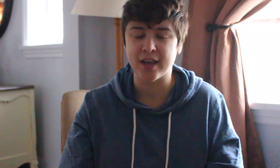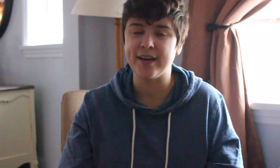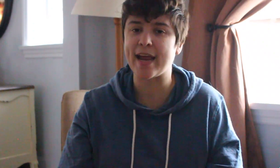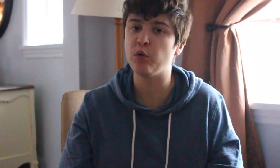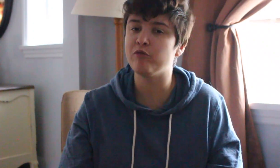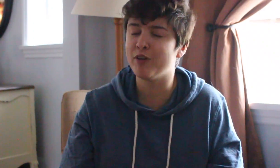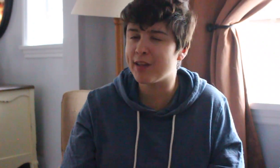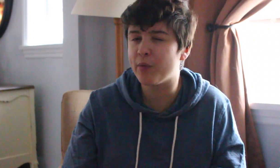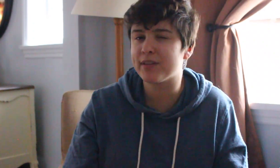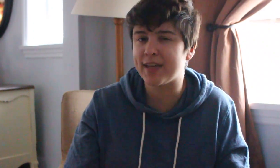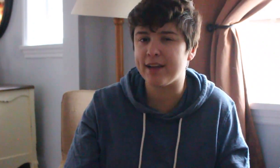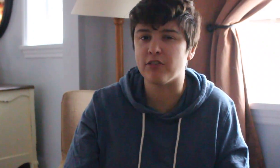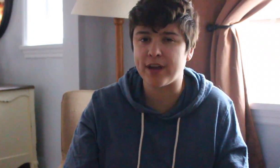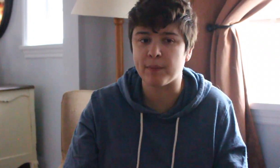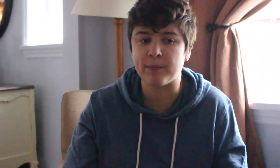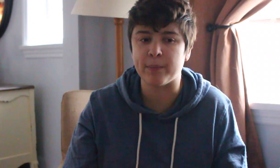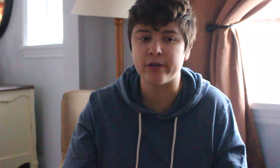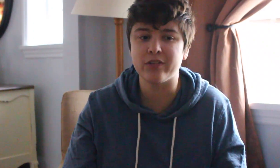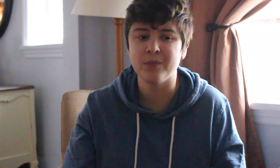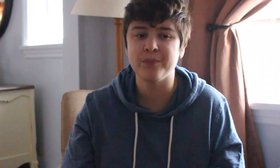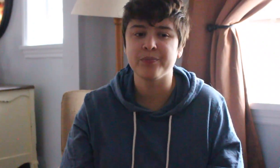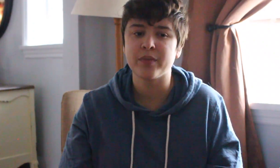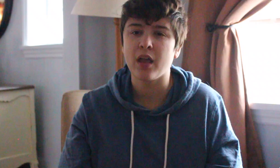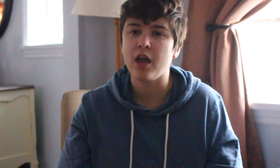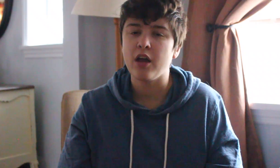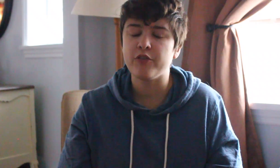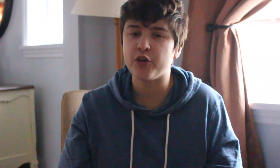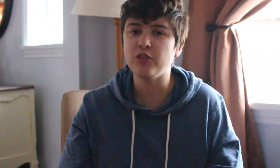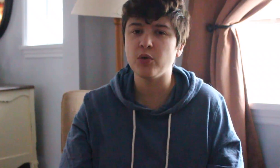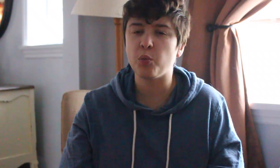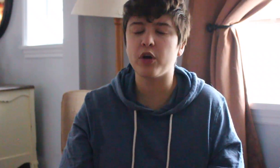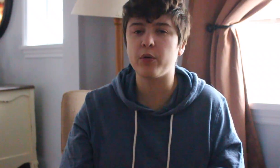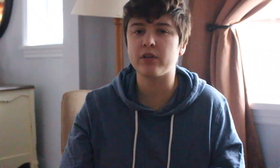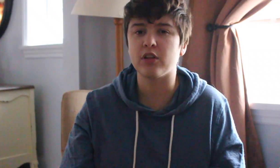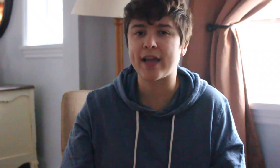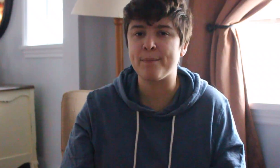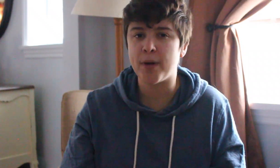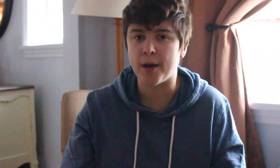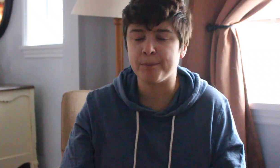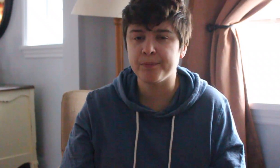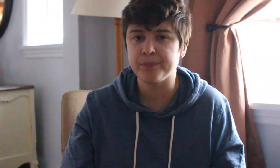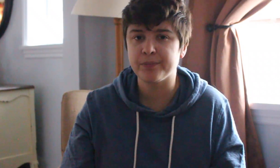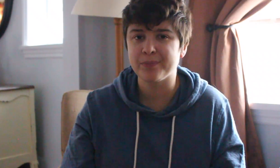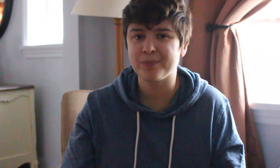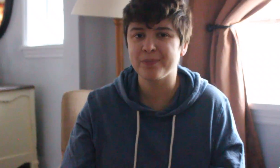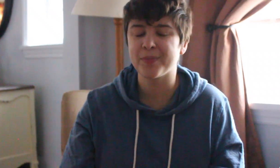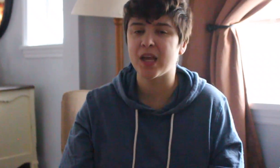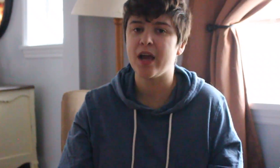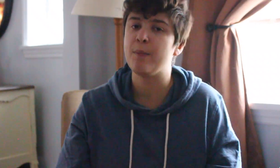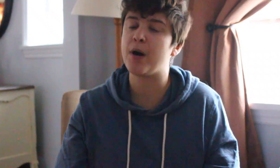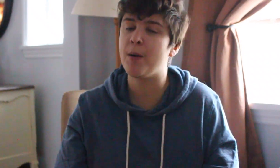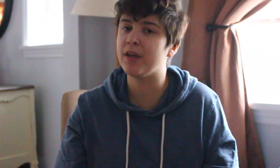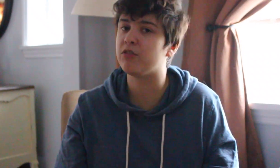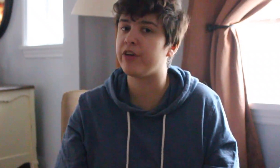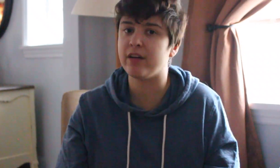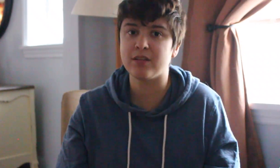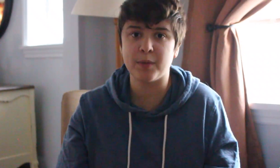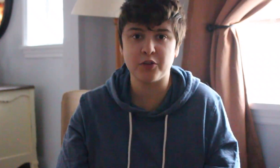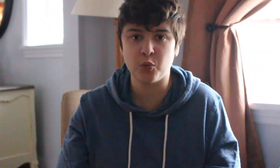Now we're really going to get into family members. First we're going to look at mom. Mom is very similar to